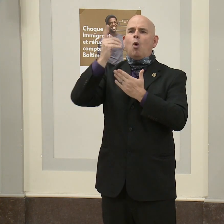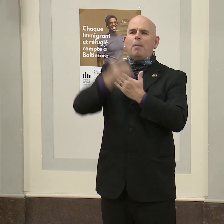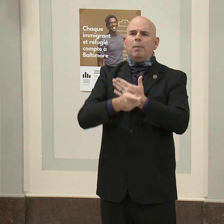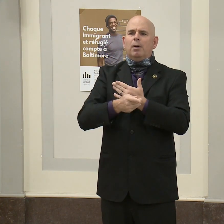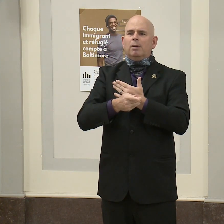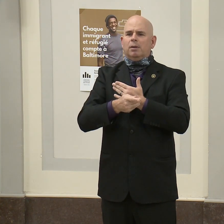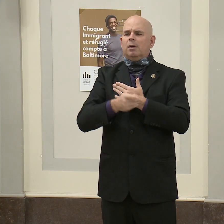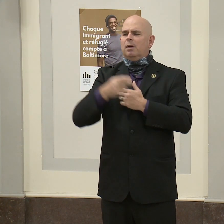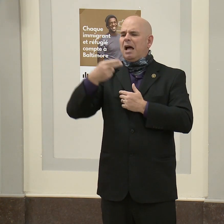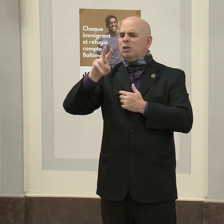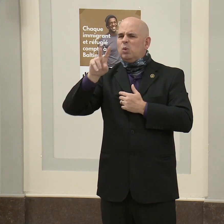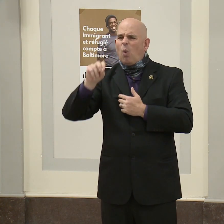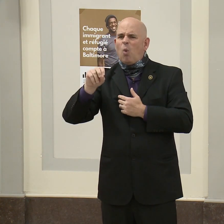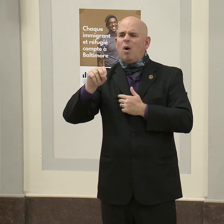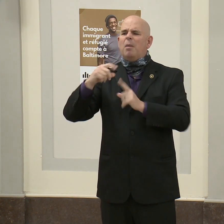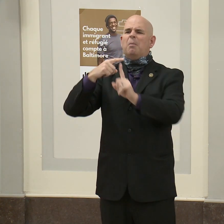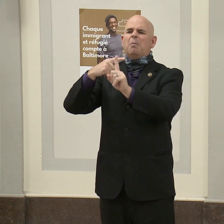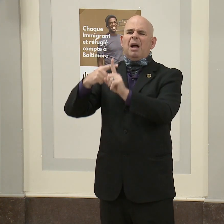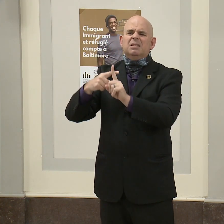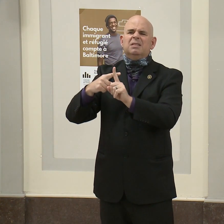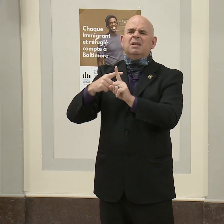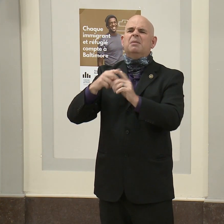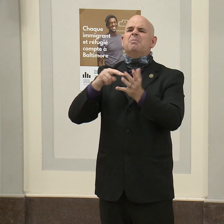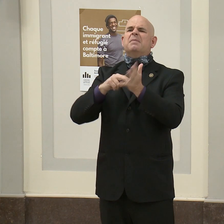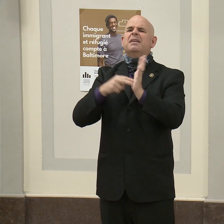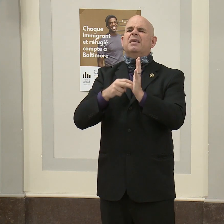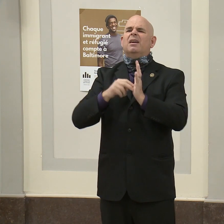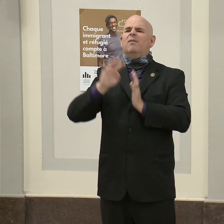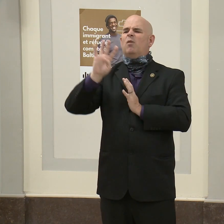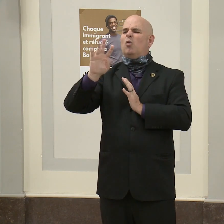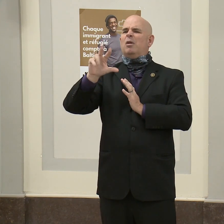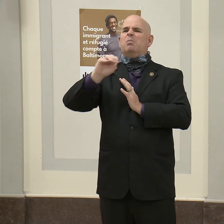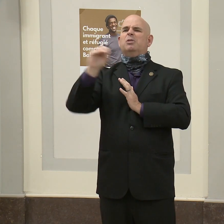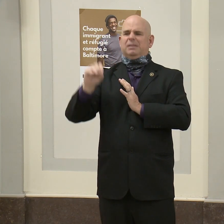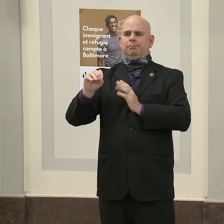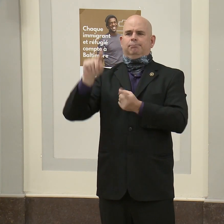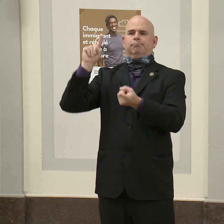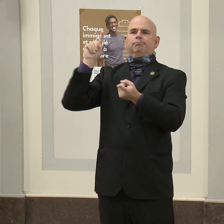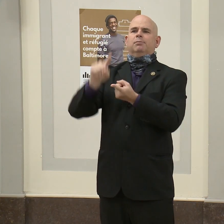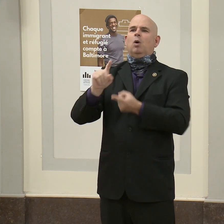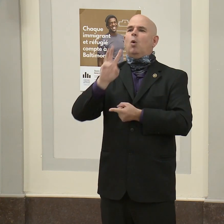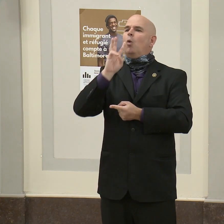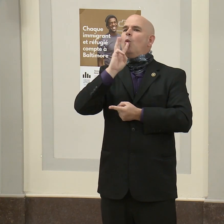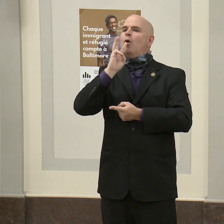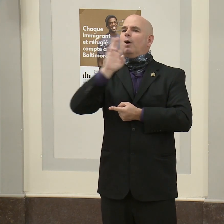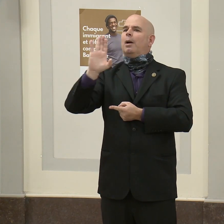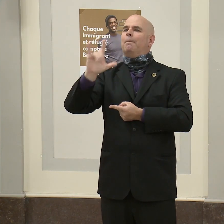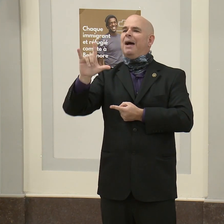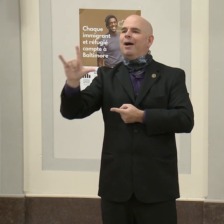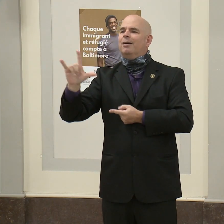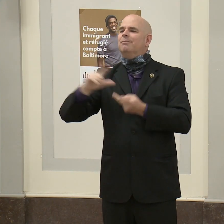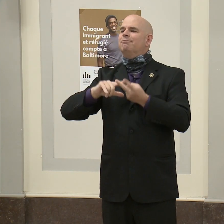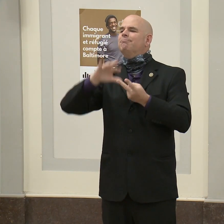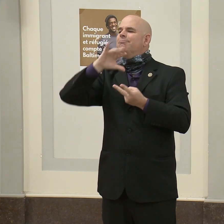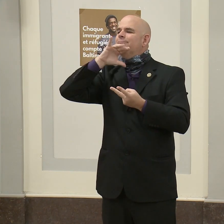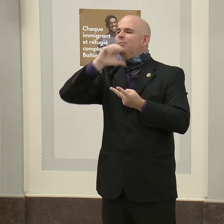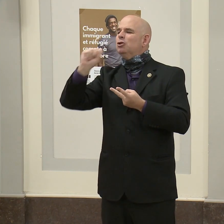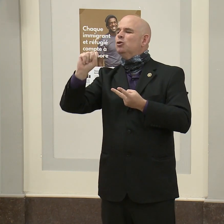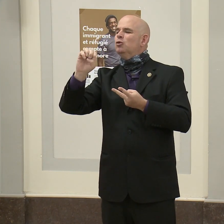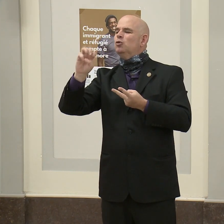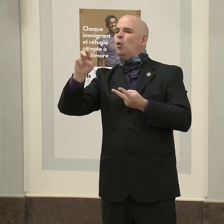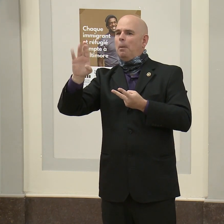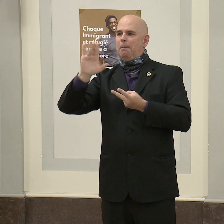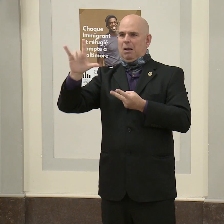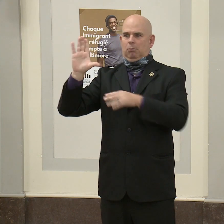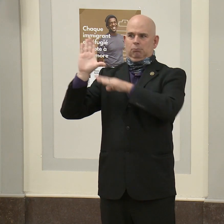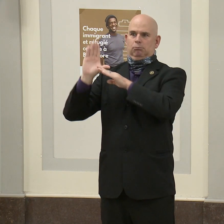a 43% discount on charges for water and sewer usage, and a waiver of bay restoration and